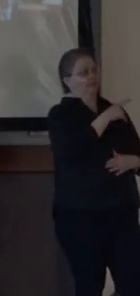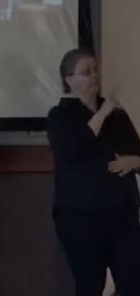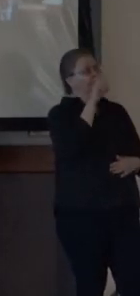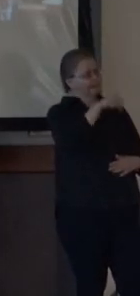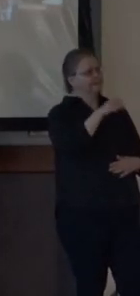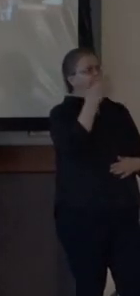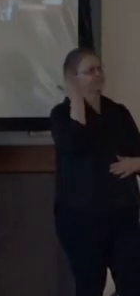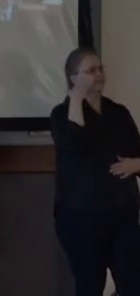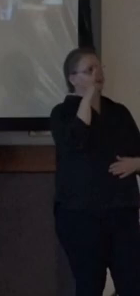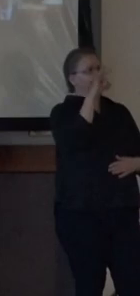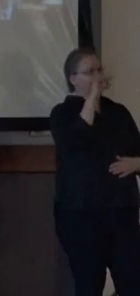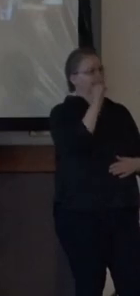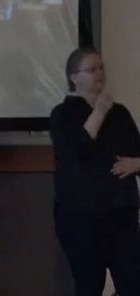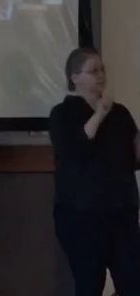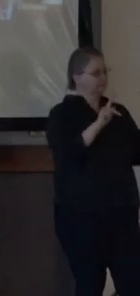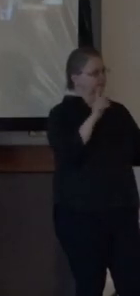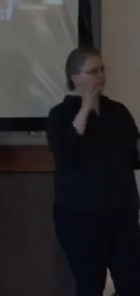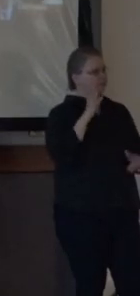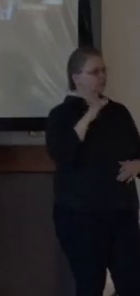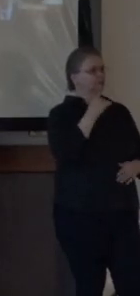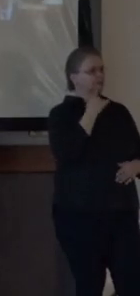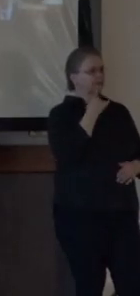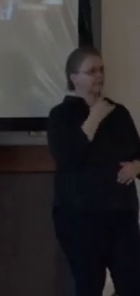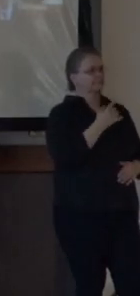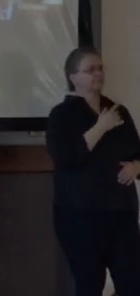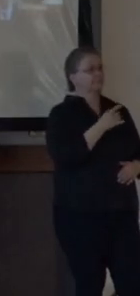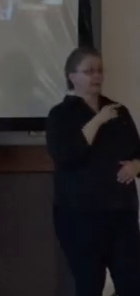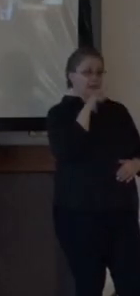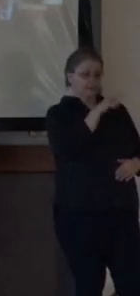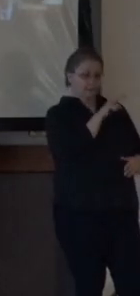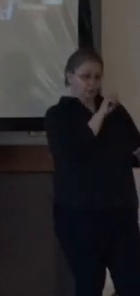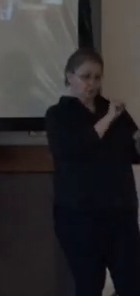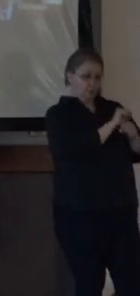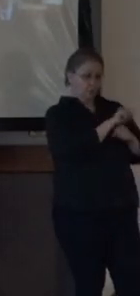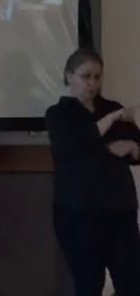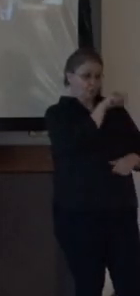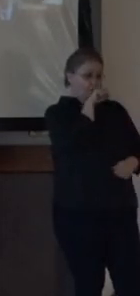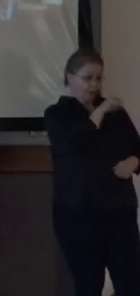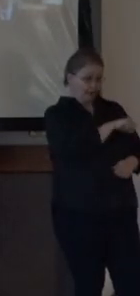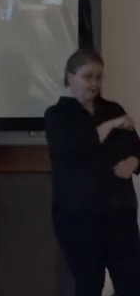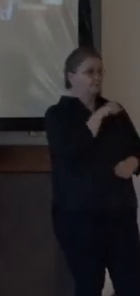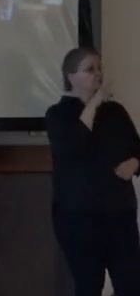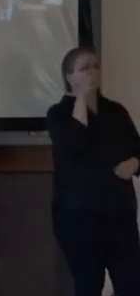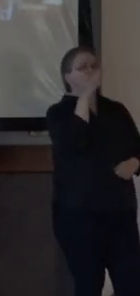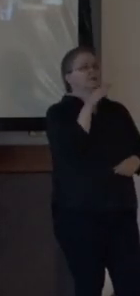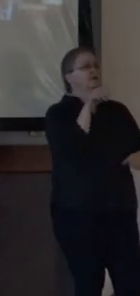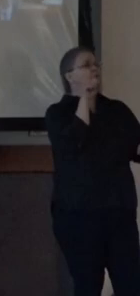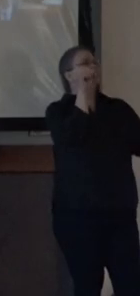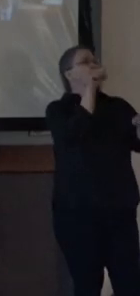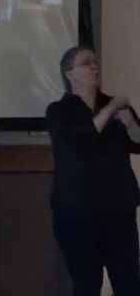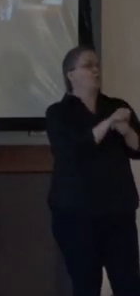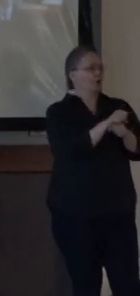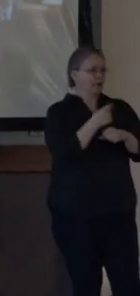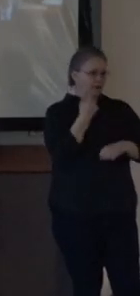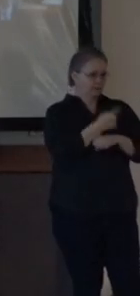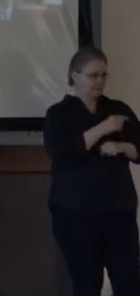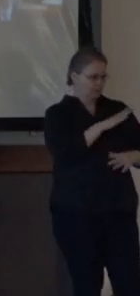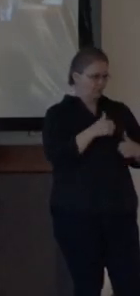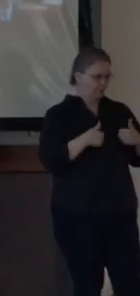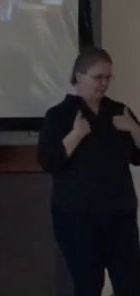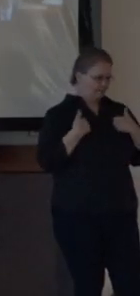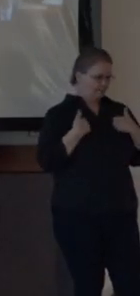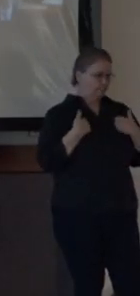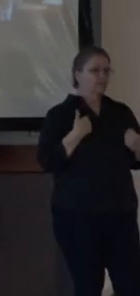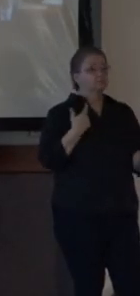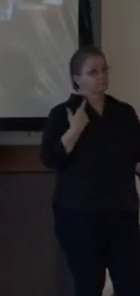but people used to say that if you do work that you love, you'll never work a day in your life. And